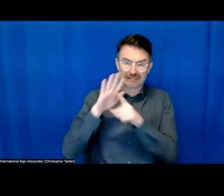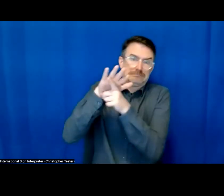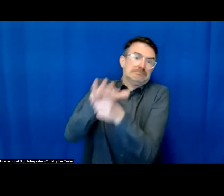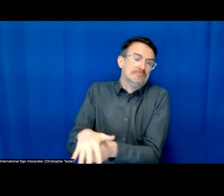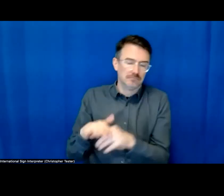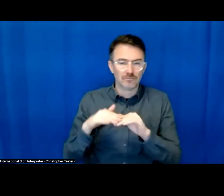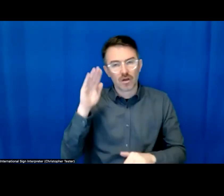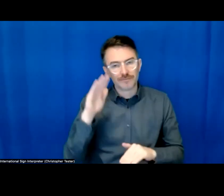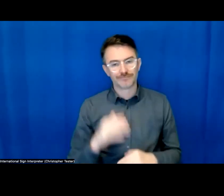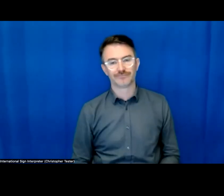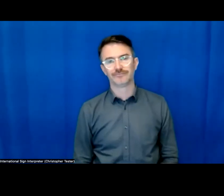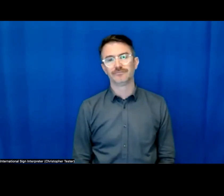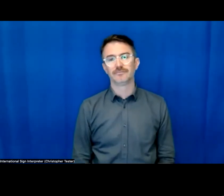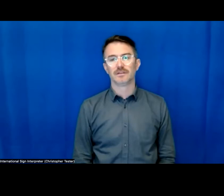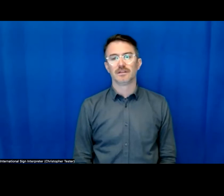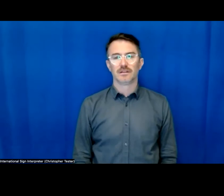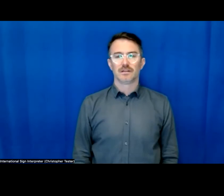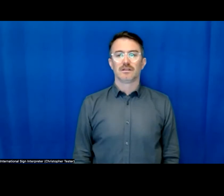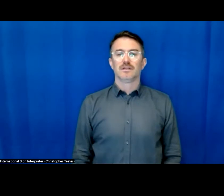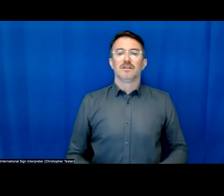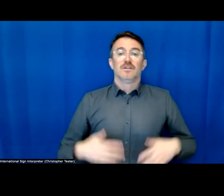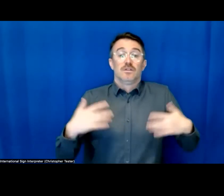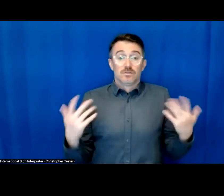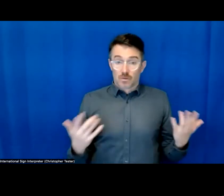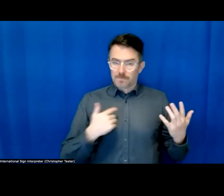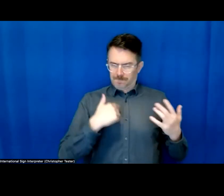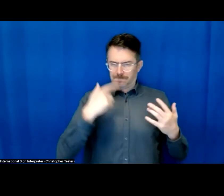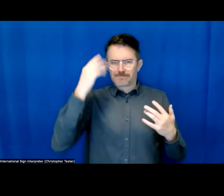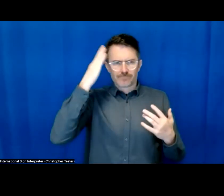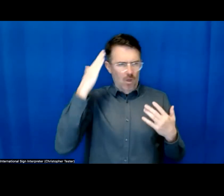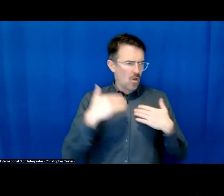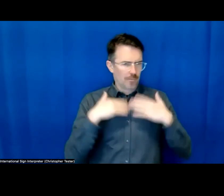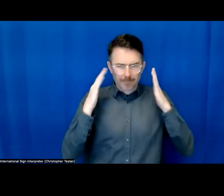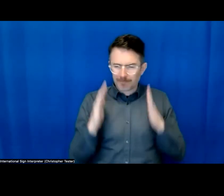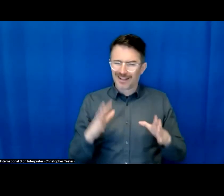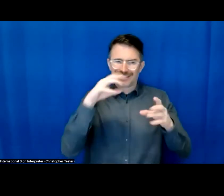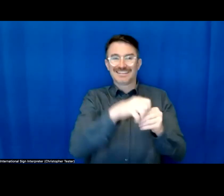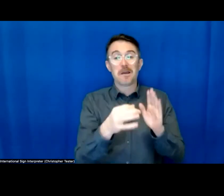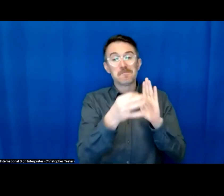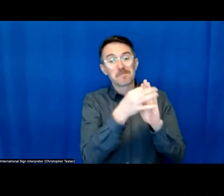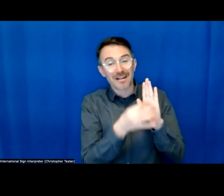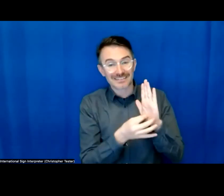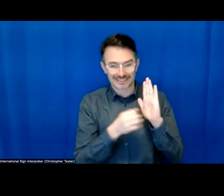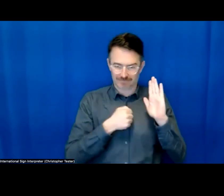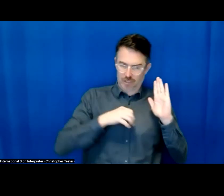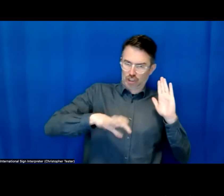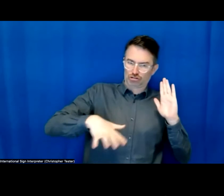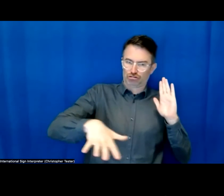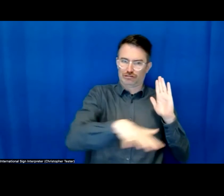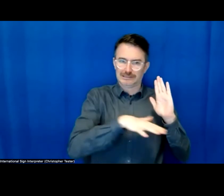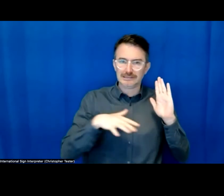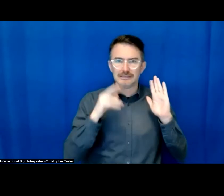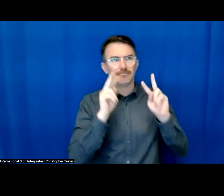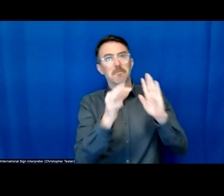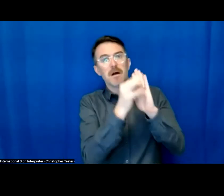state policies. We have been framing such policies with an intersectional lens at the grassroots level. Our